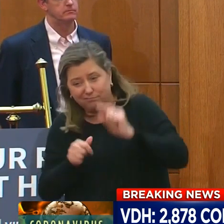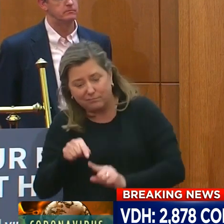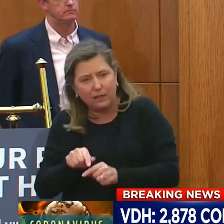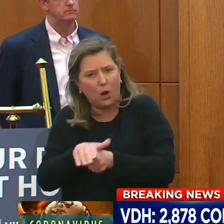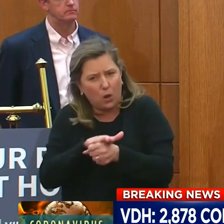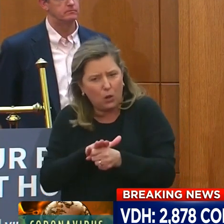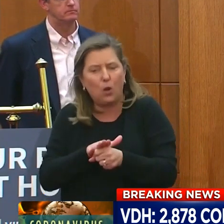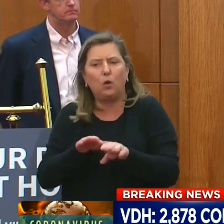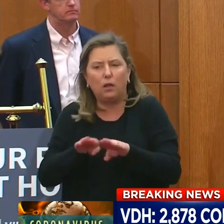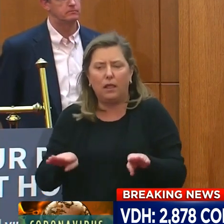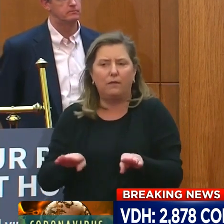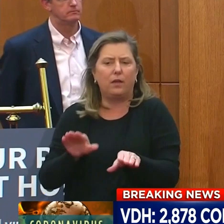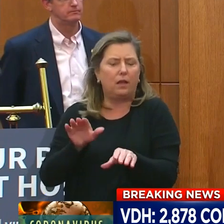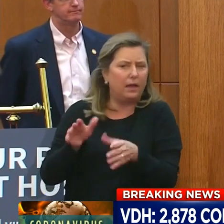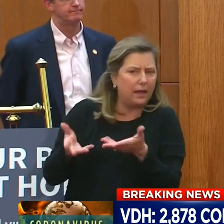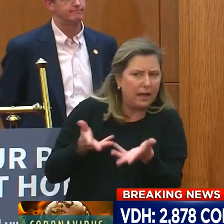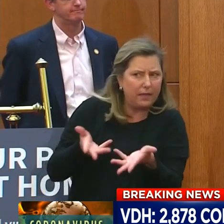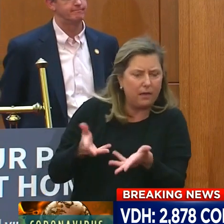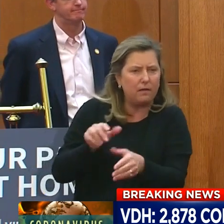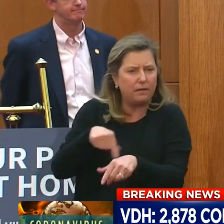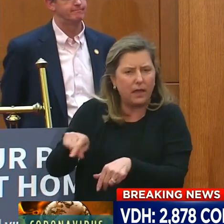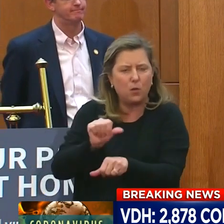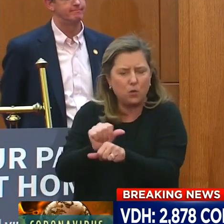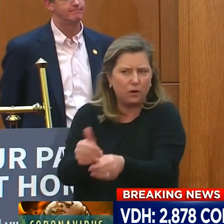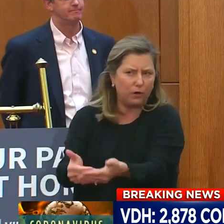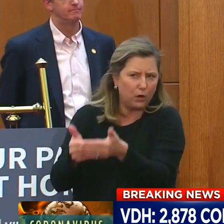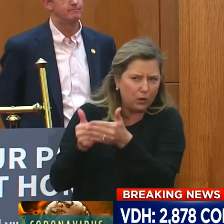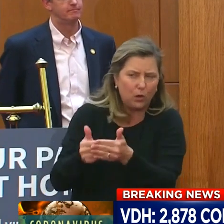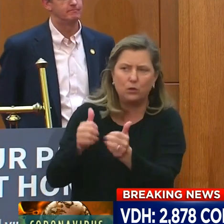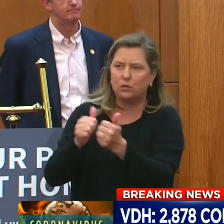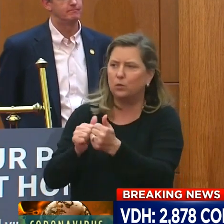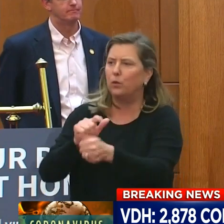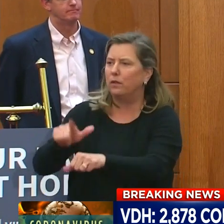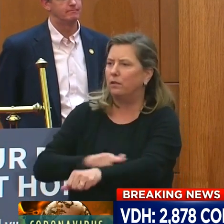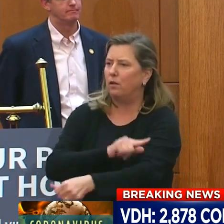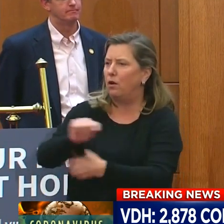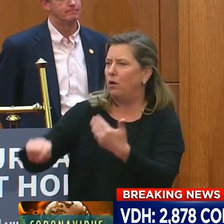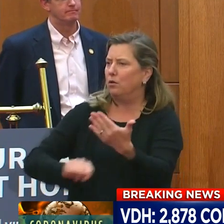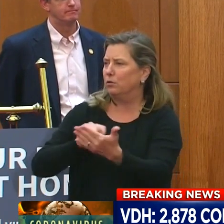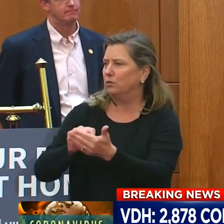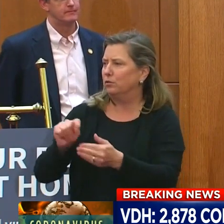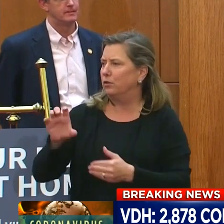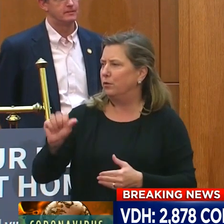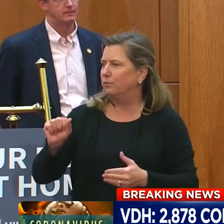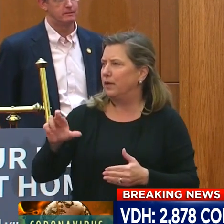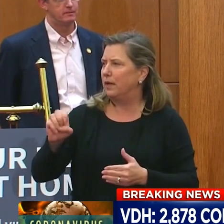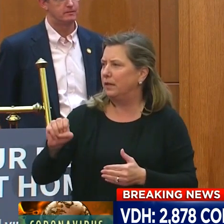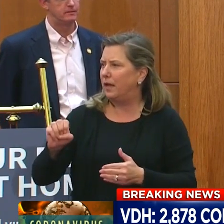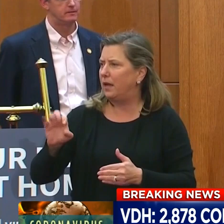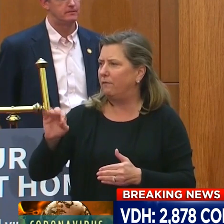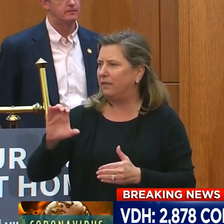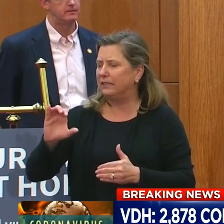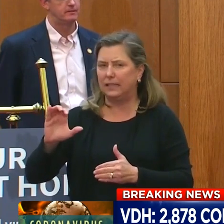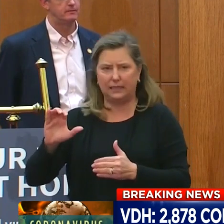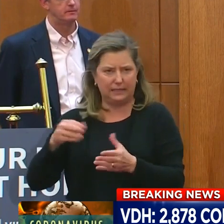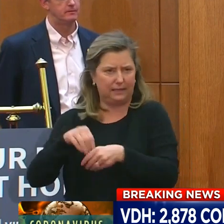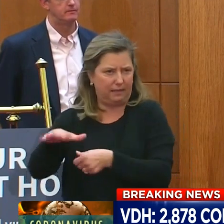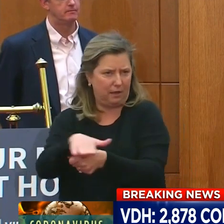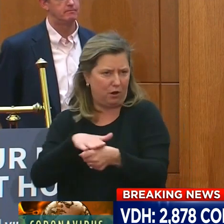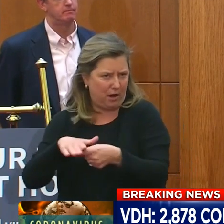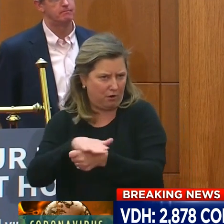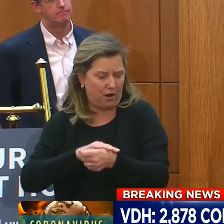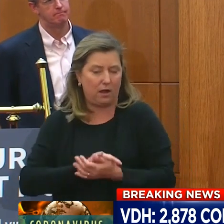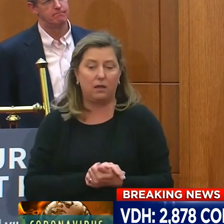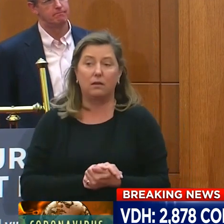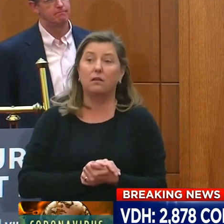are working very closely with the long-term care facilities in their area. The idea is to, as